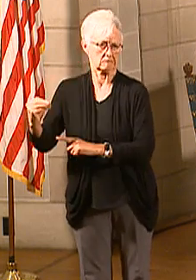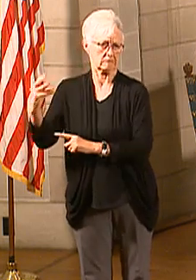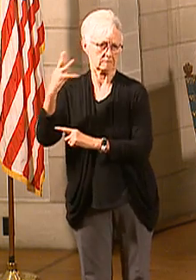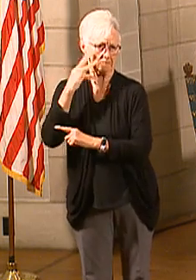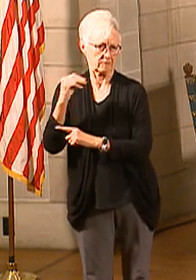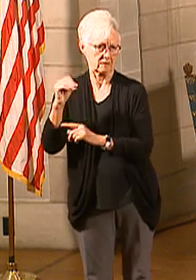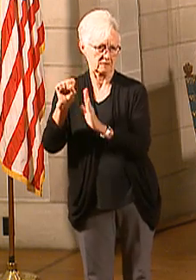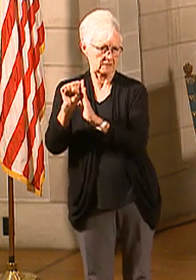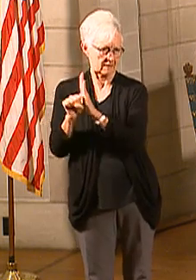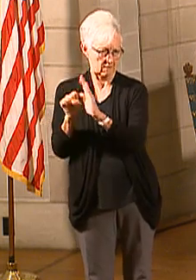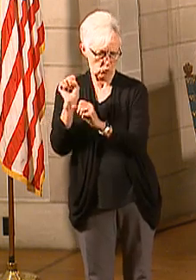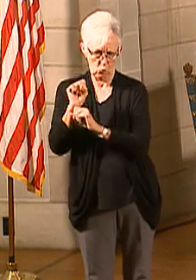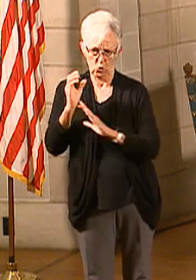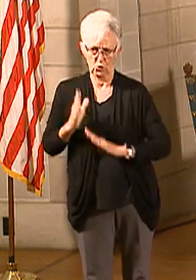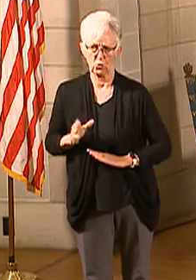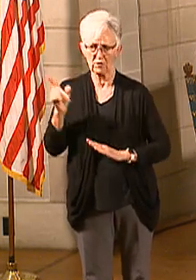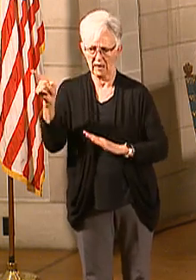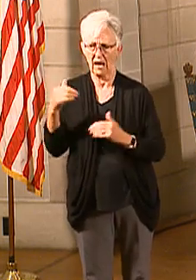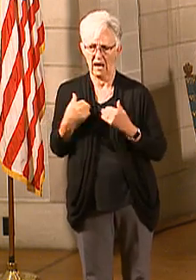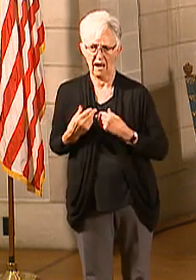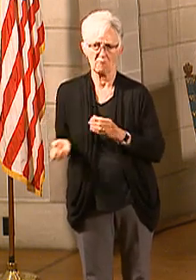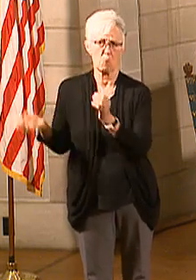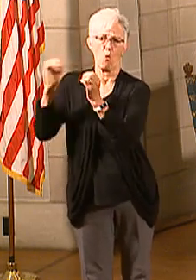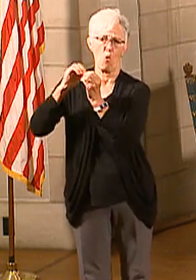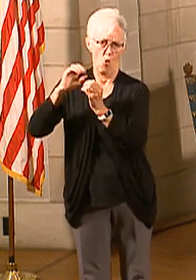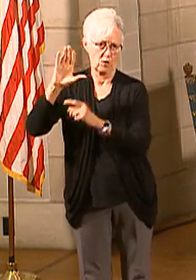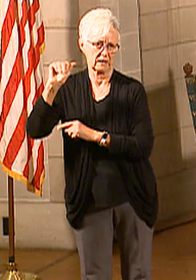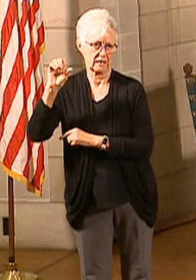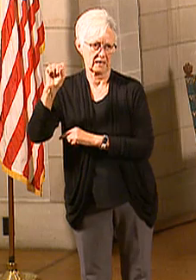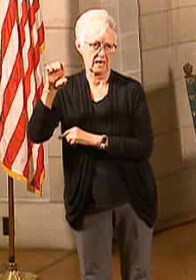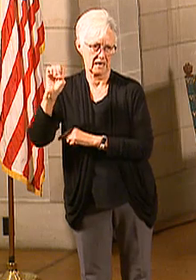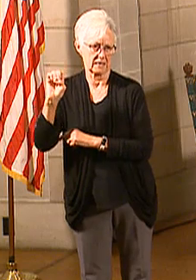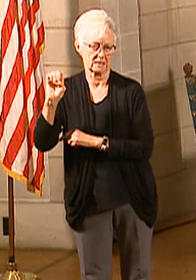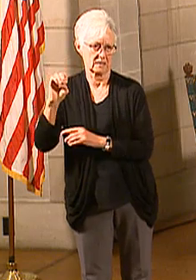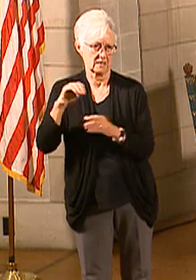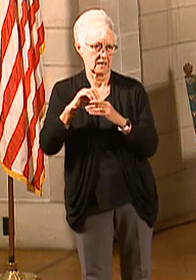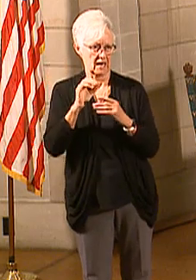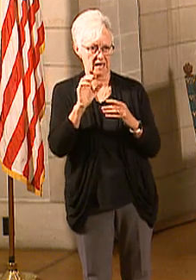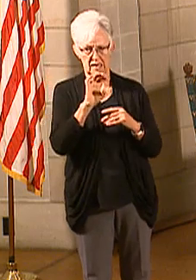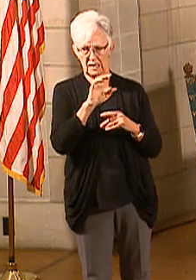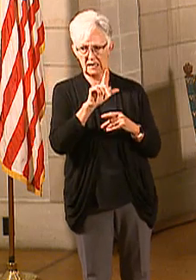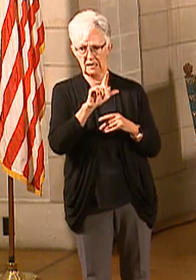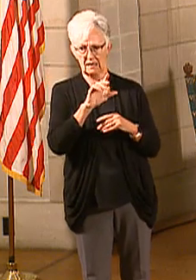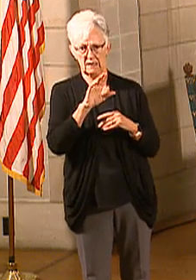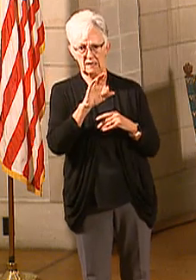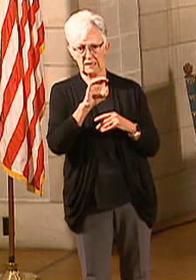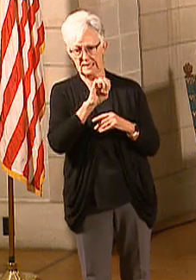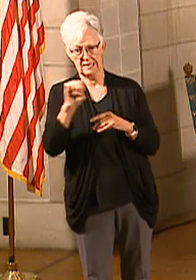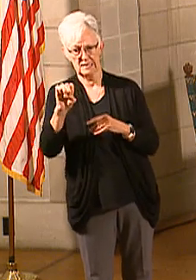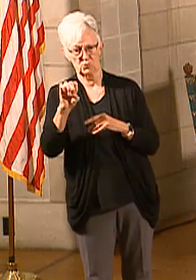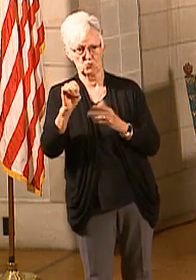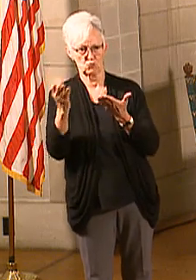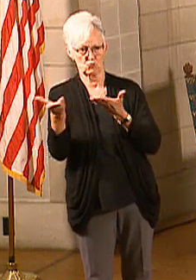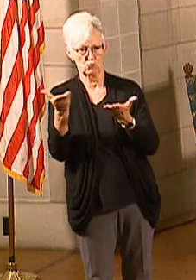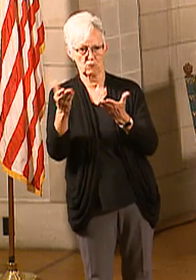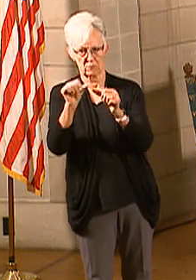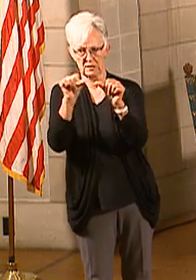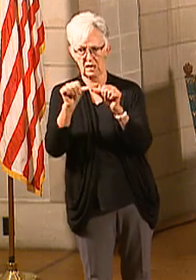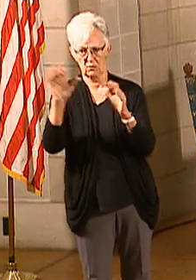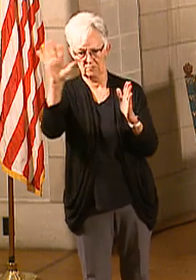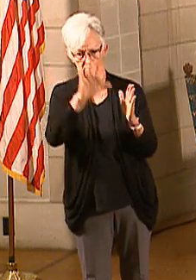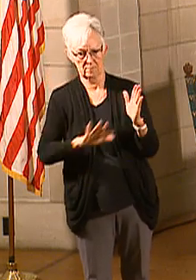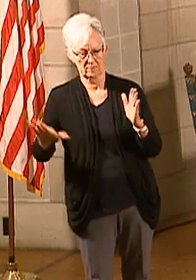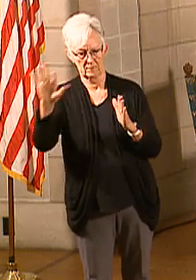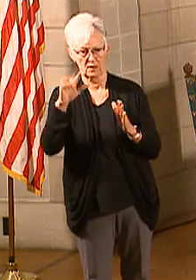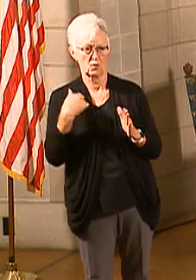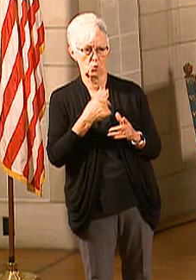higher caseloads. Dr. Studstill and the leadership in the Eastern Service area and across the state have really worked hard to ensure that